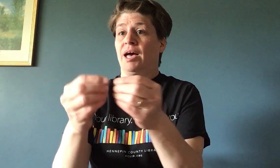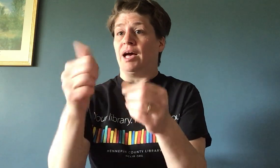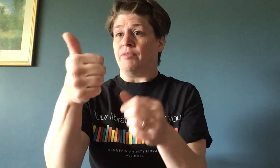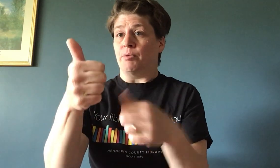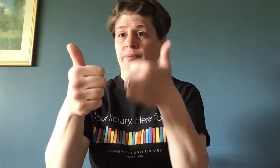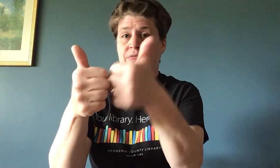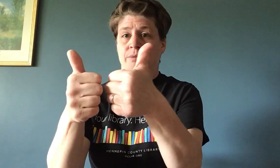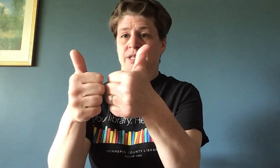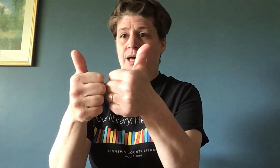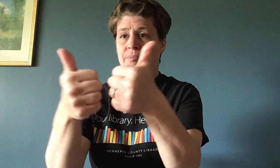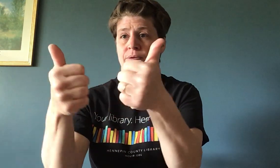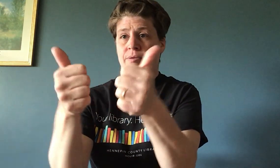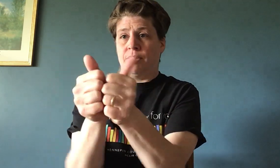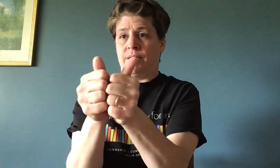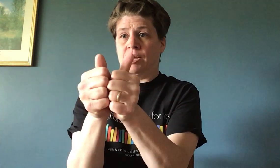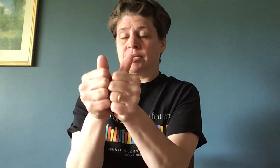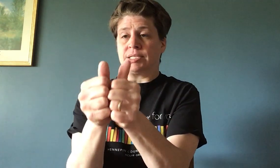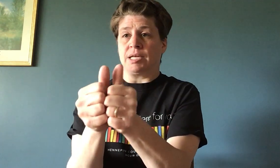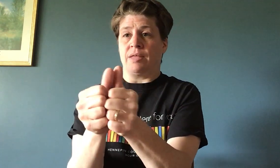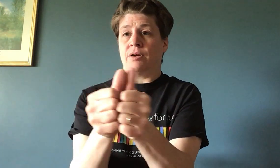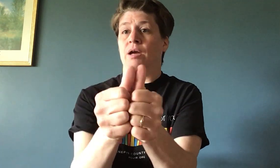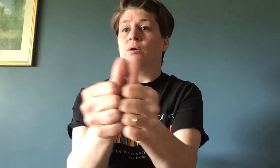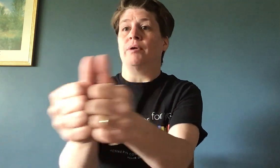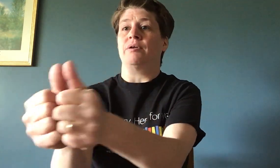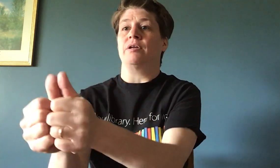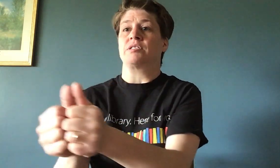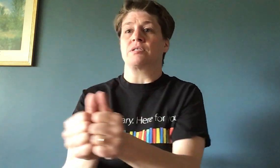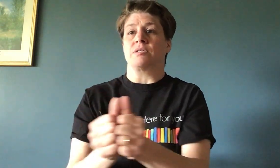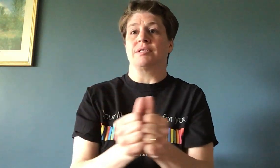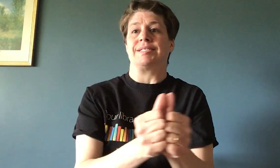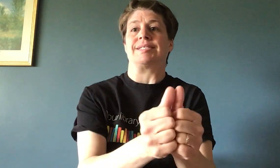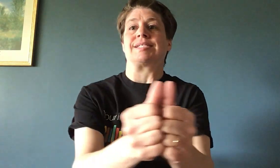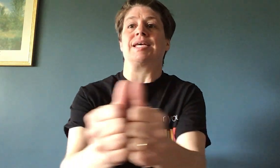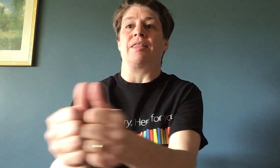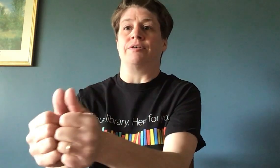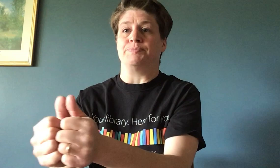If I put my thumbs up and my knuckles together, I go around in a circle. This is together.